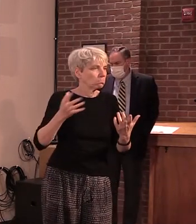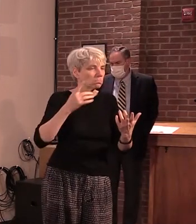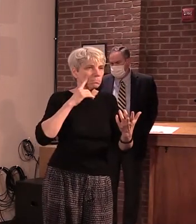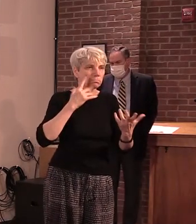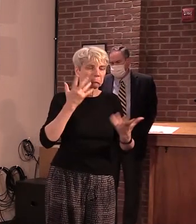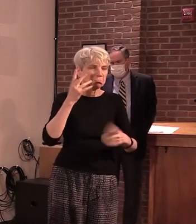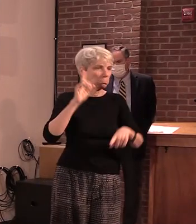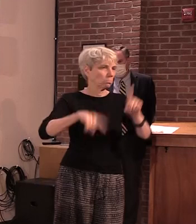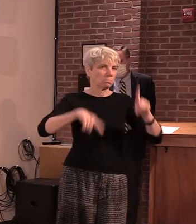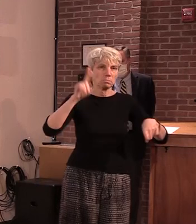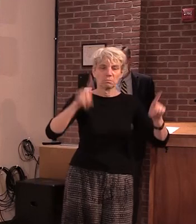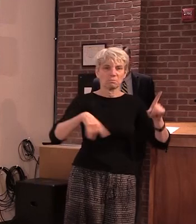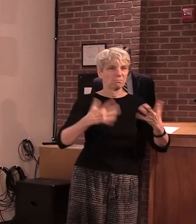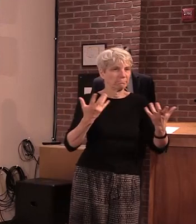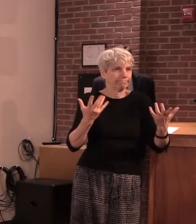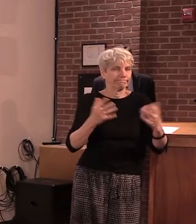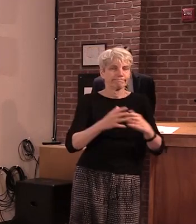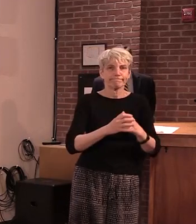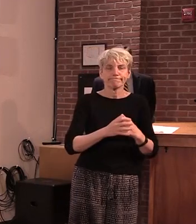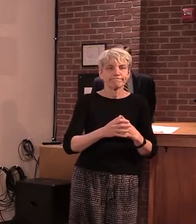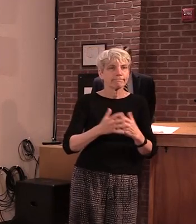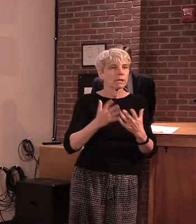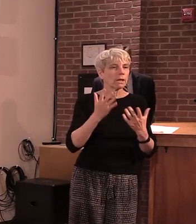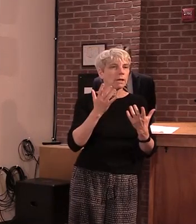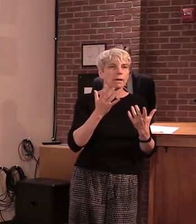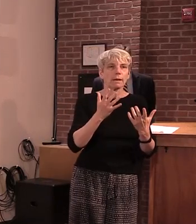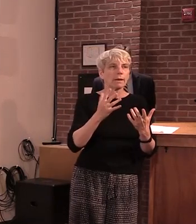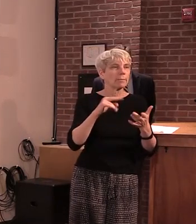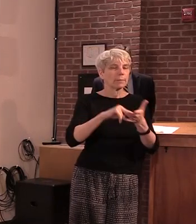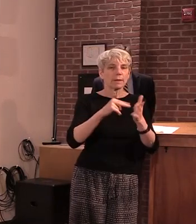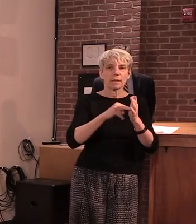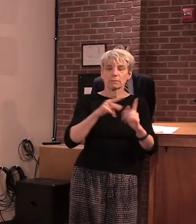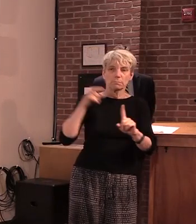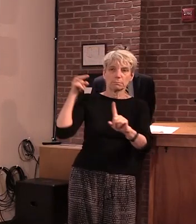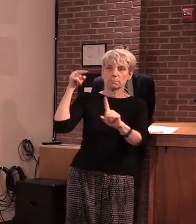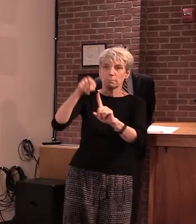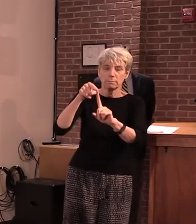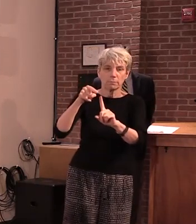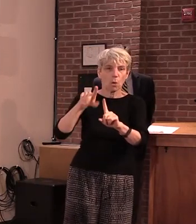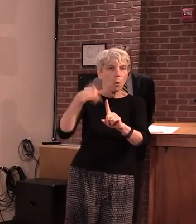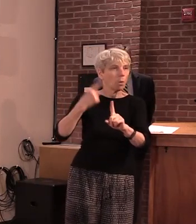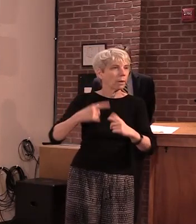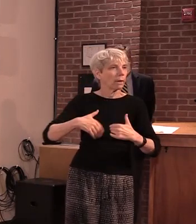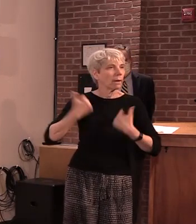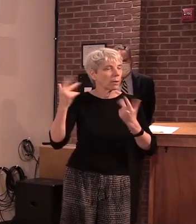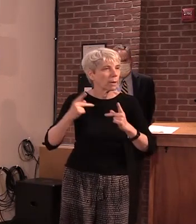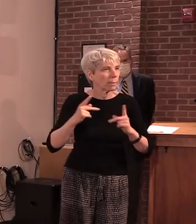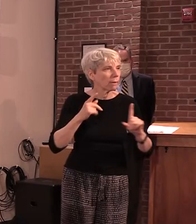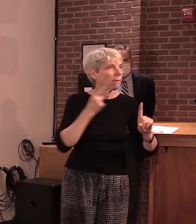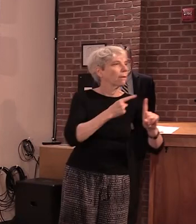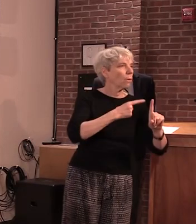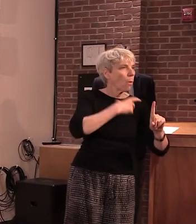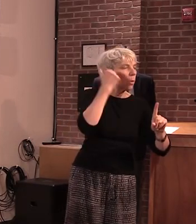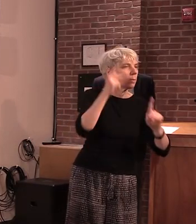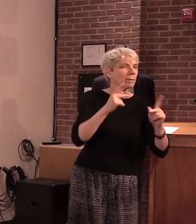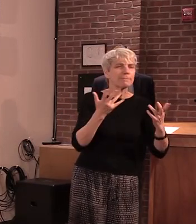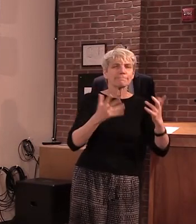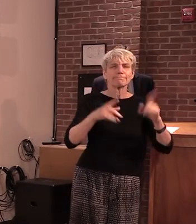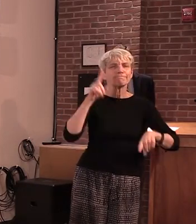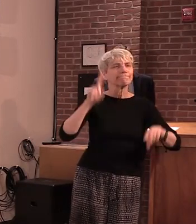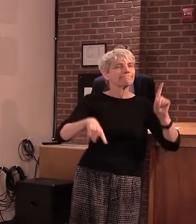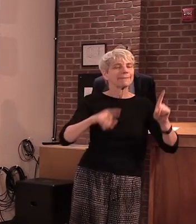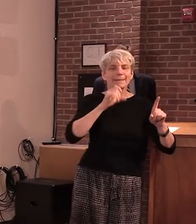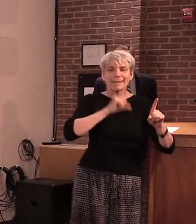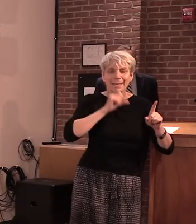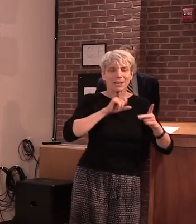It doesn't seem to be confined to one age group who are resistant or